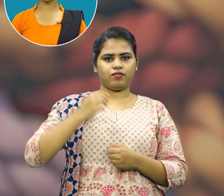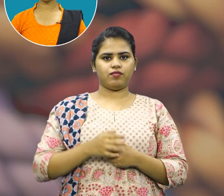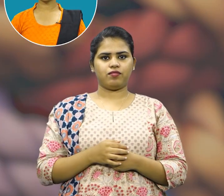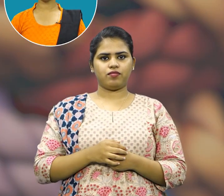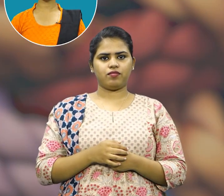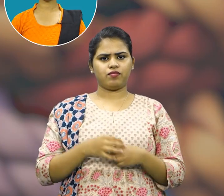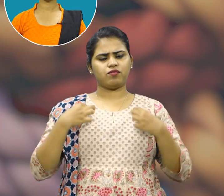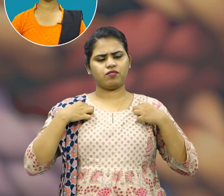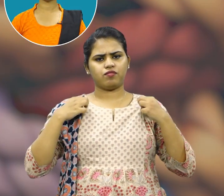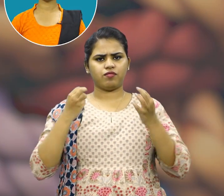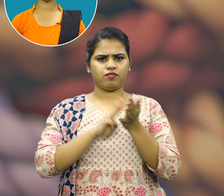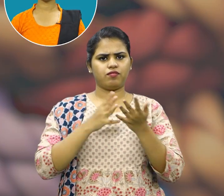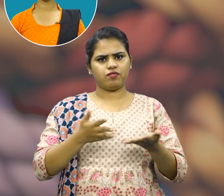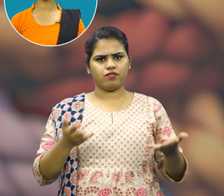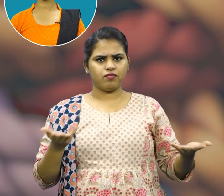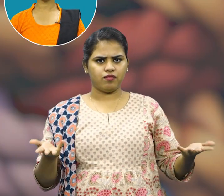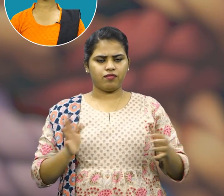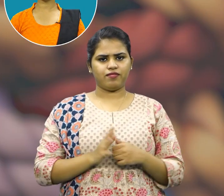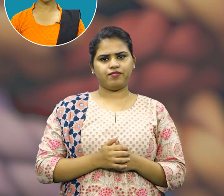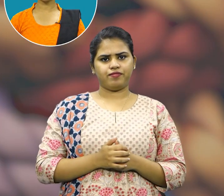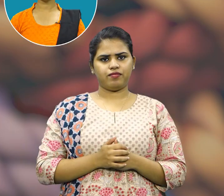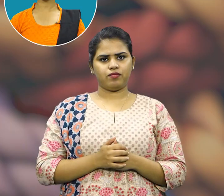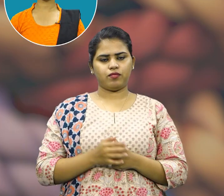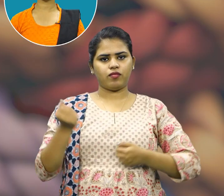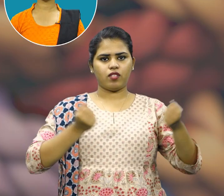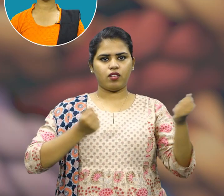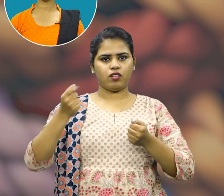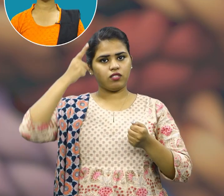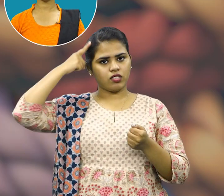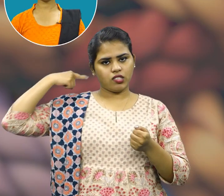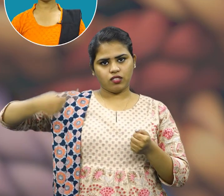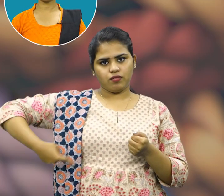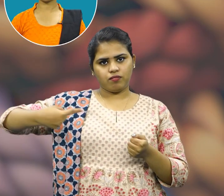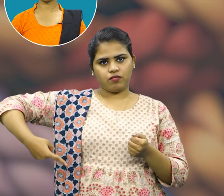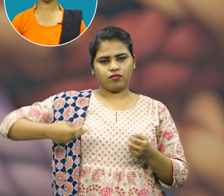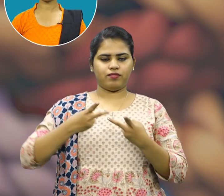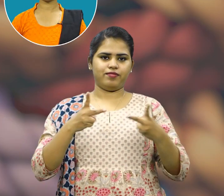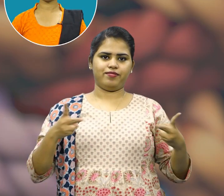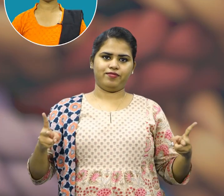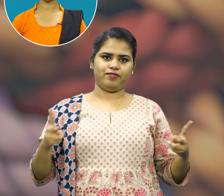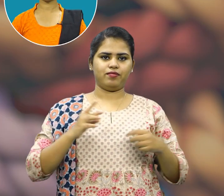dress materials, car tires, etc.